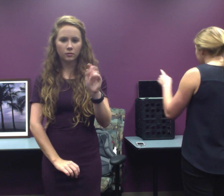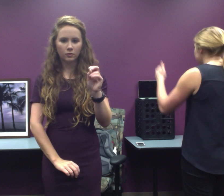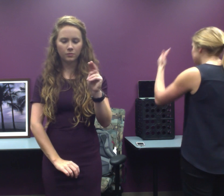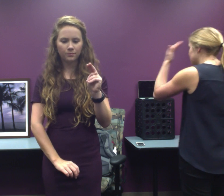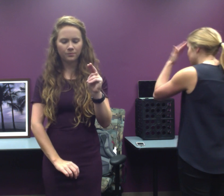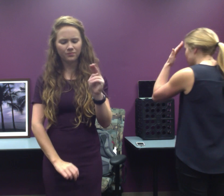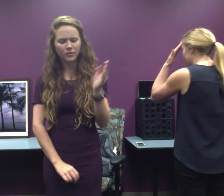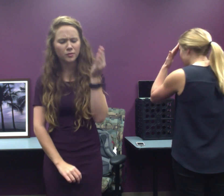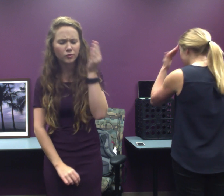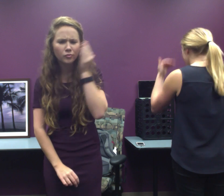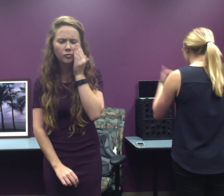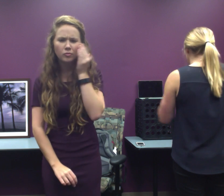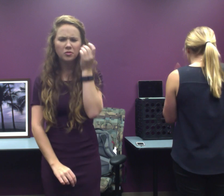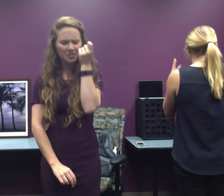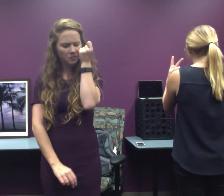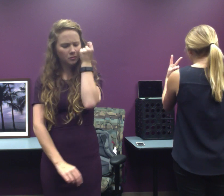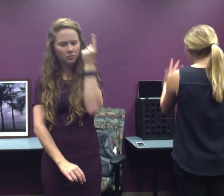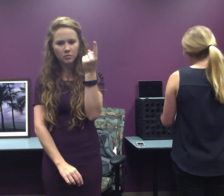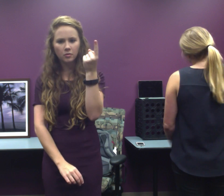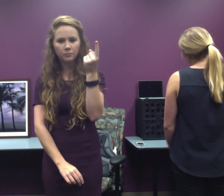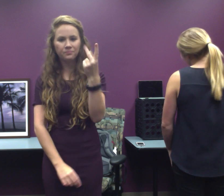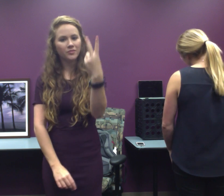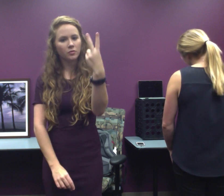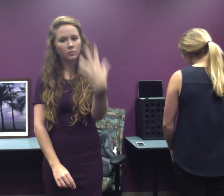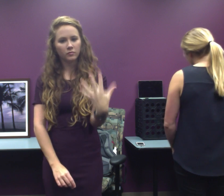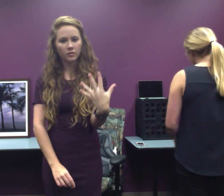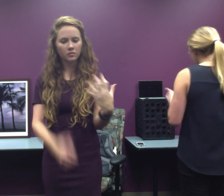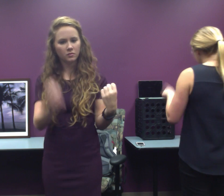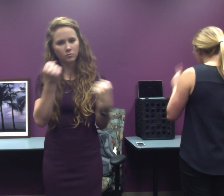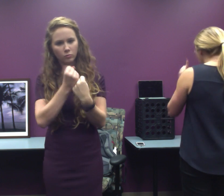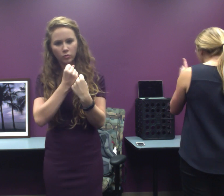Boston. So Washington goes to Boston.